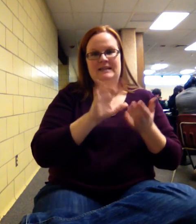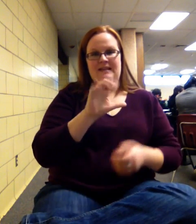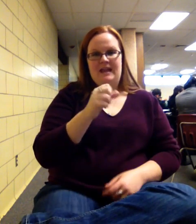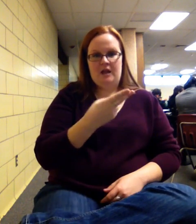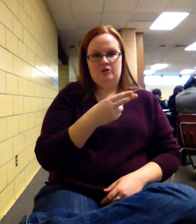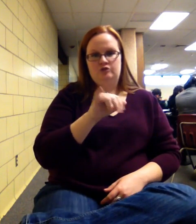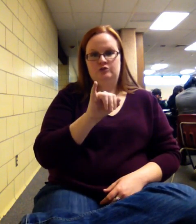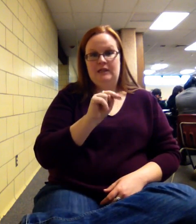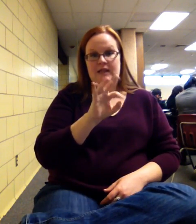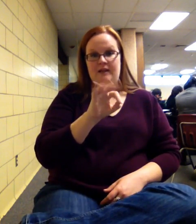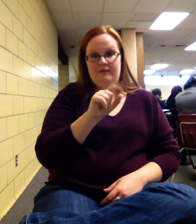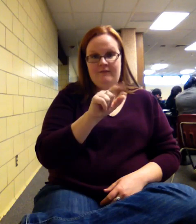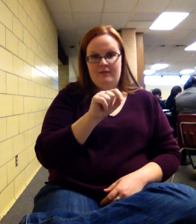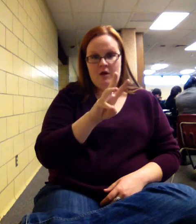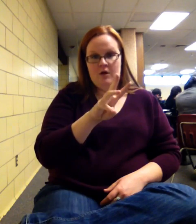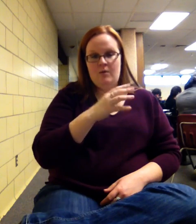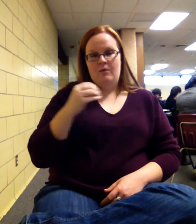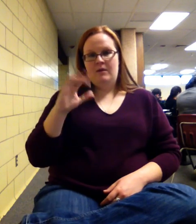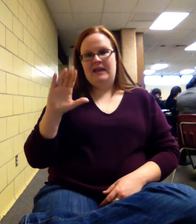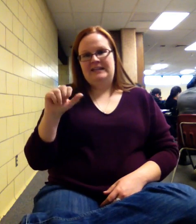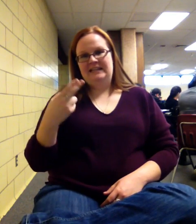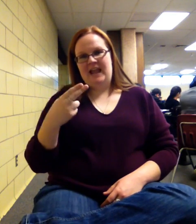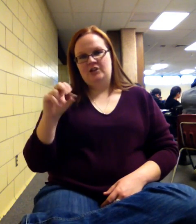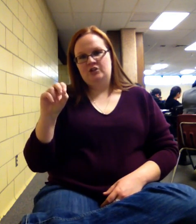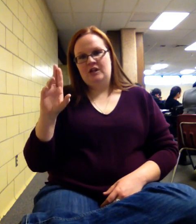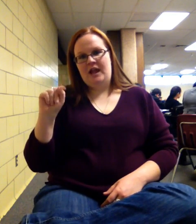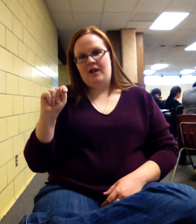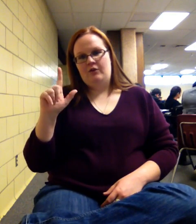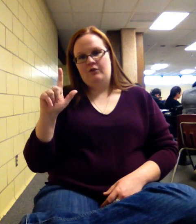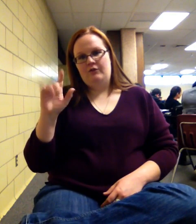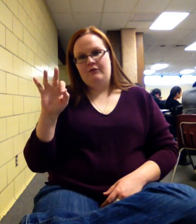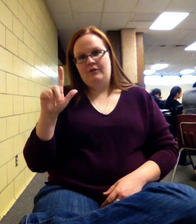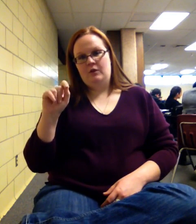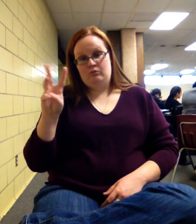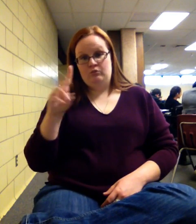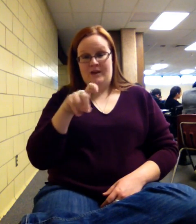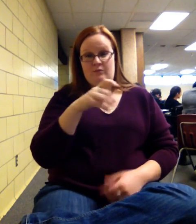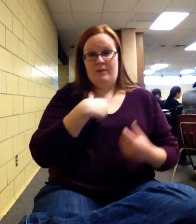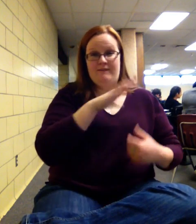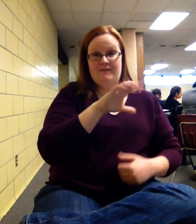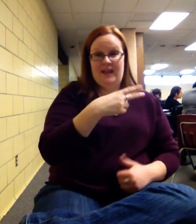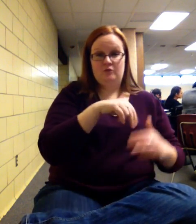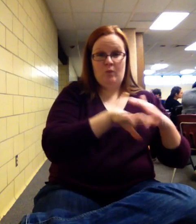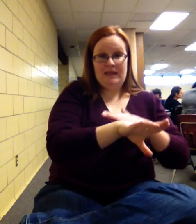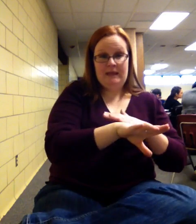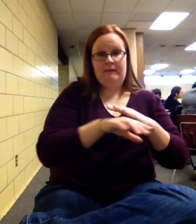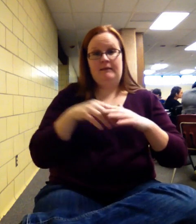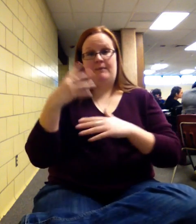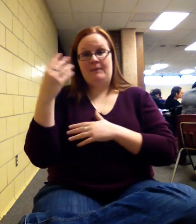is that you have to have cash going in and then coming back out, or you never have a return. Think about it, if you